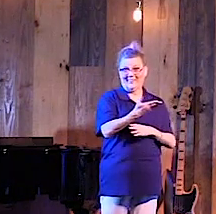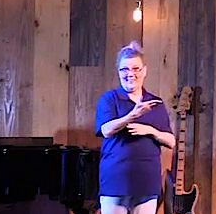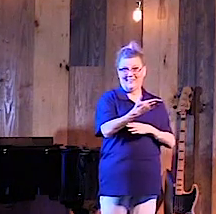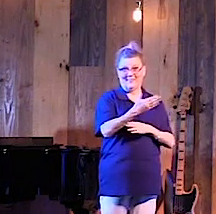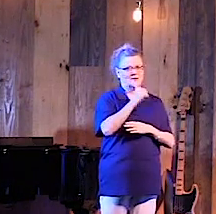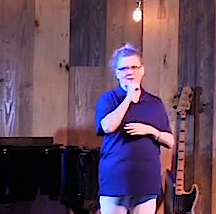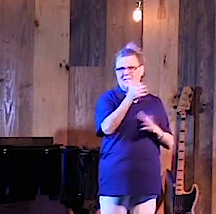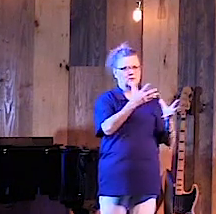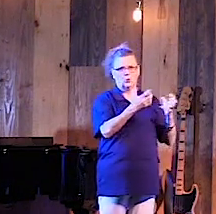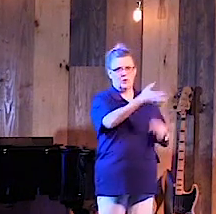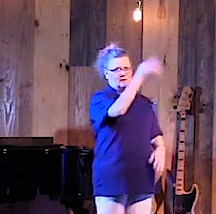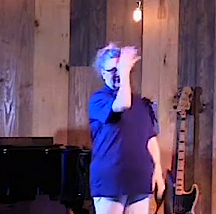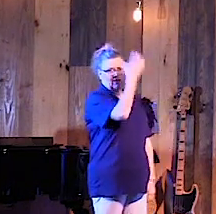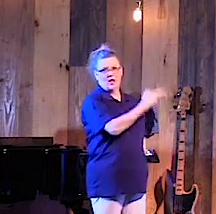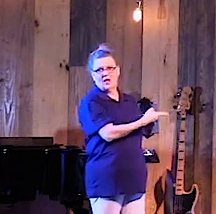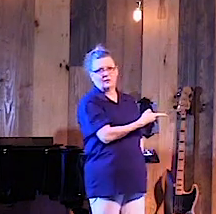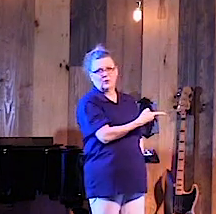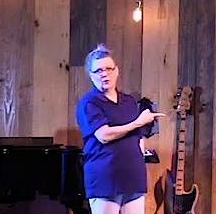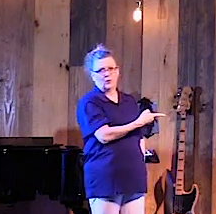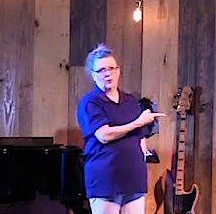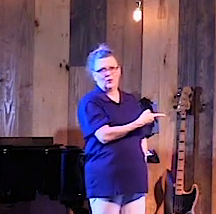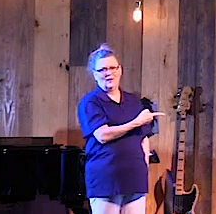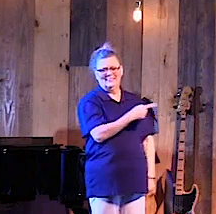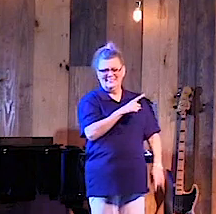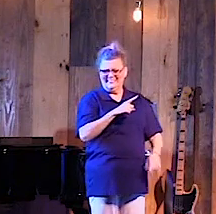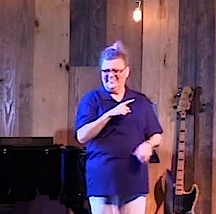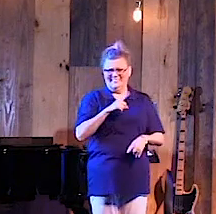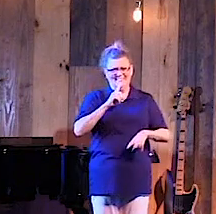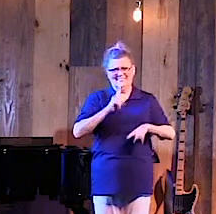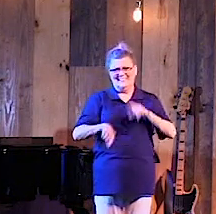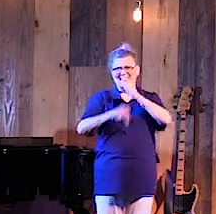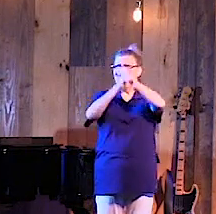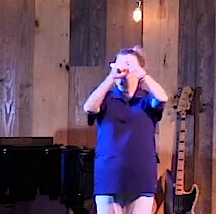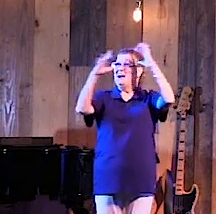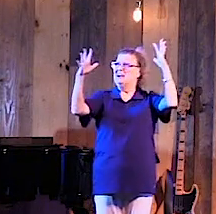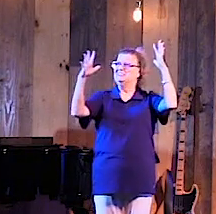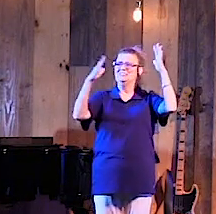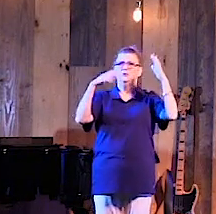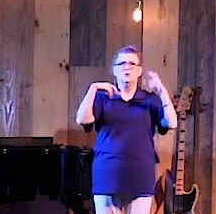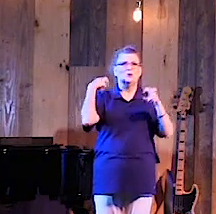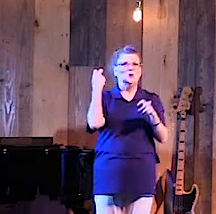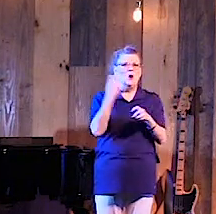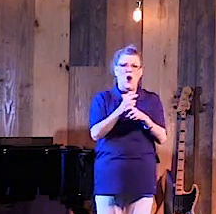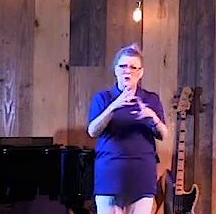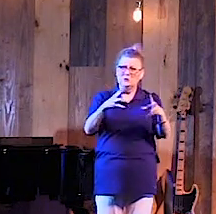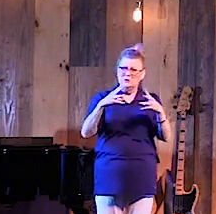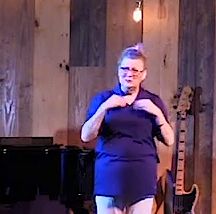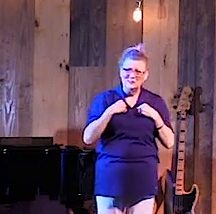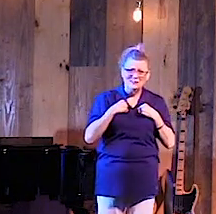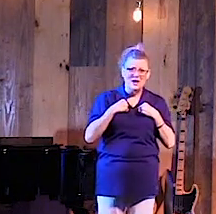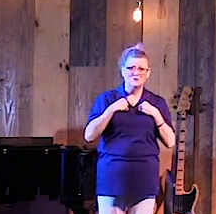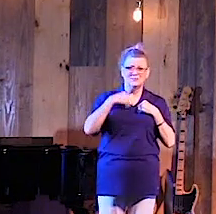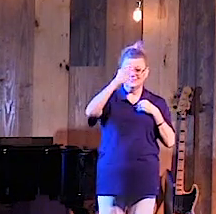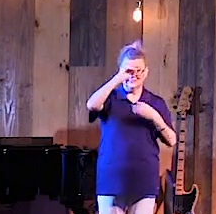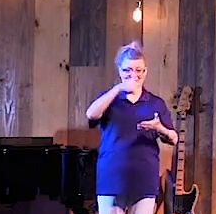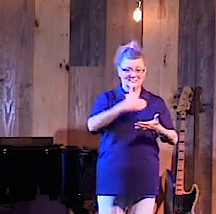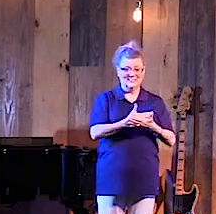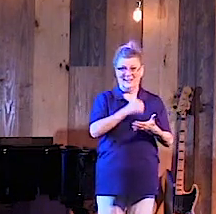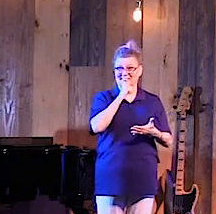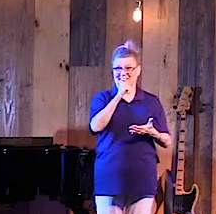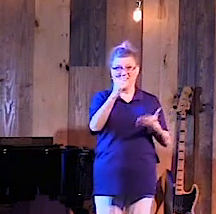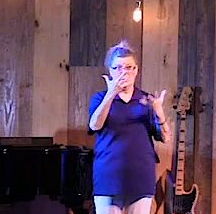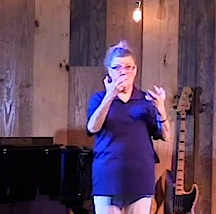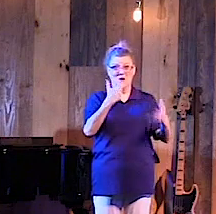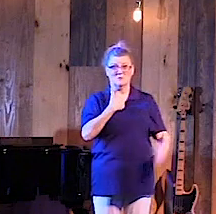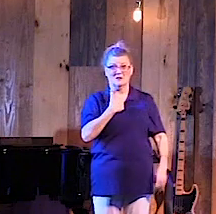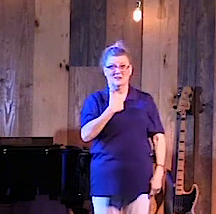personally. It's hard to imagine anything more painful for a father, right? Think about it. His son is basically saying, "My preference